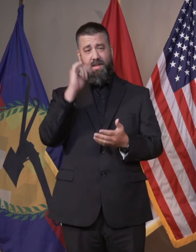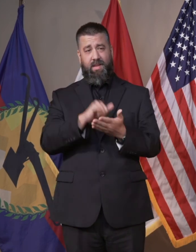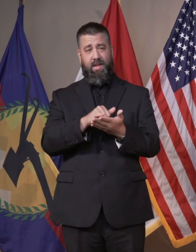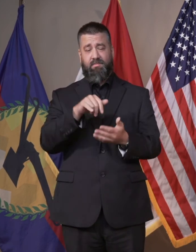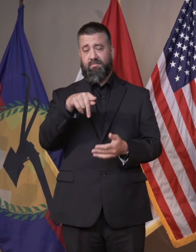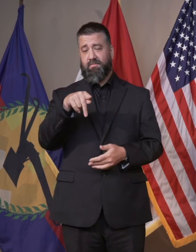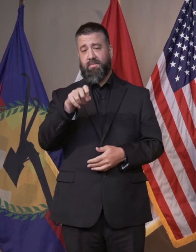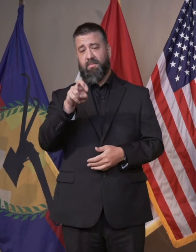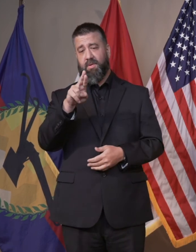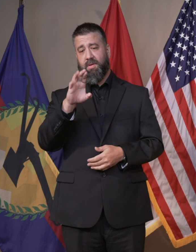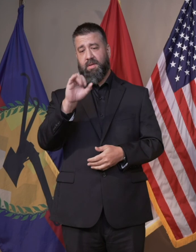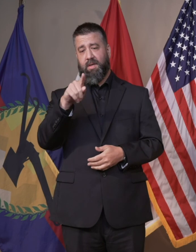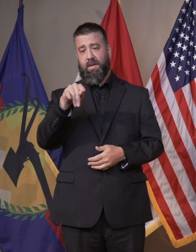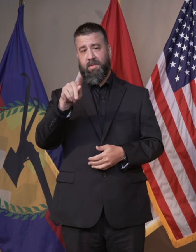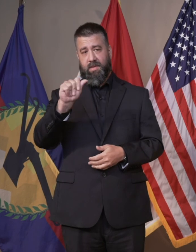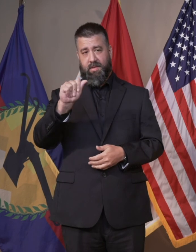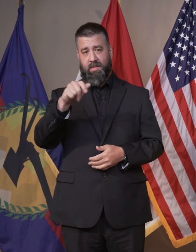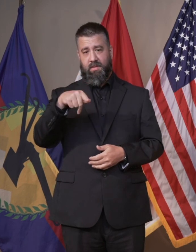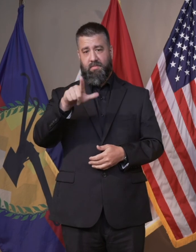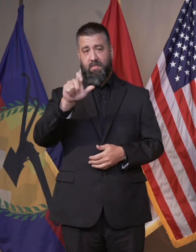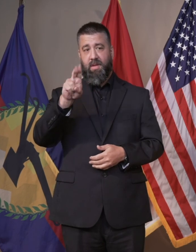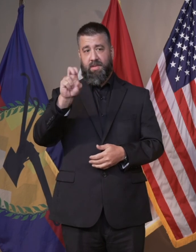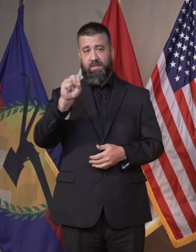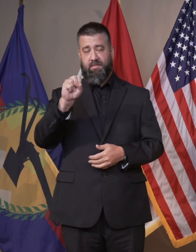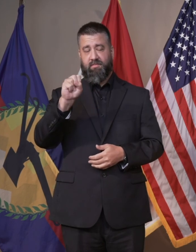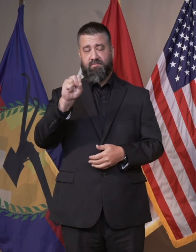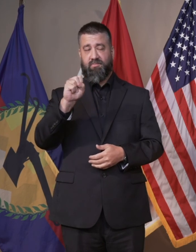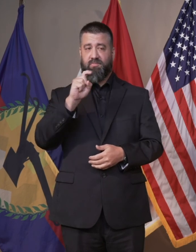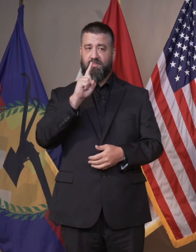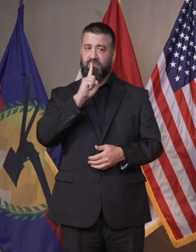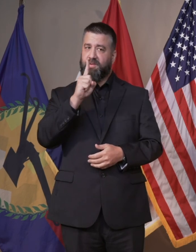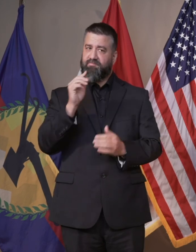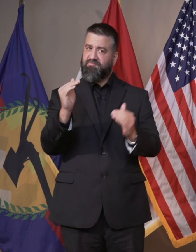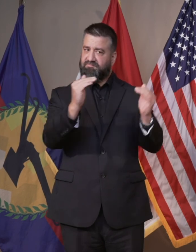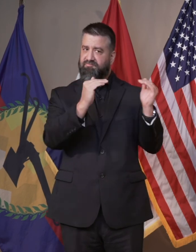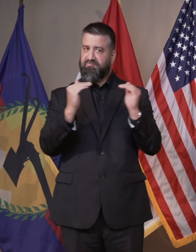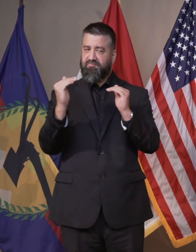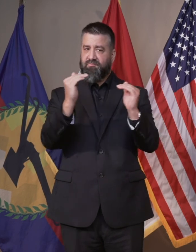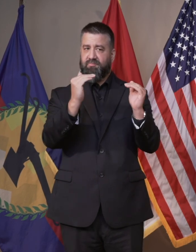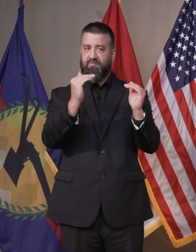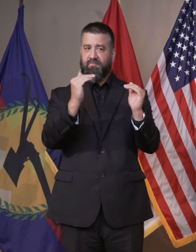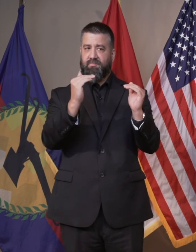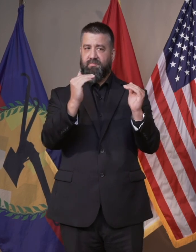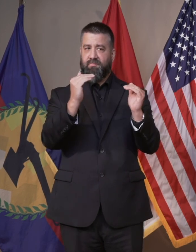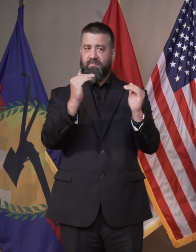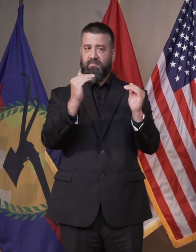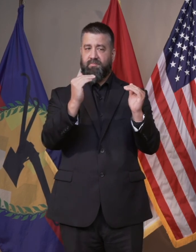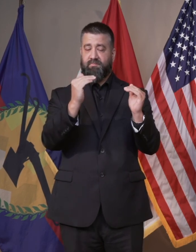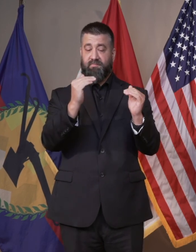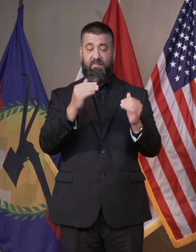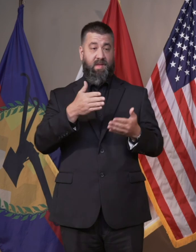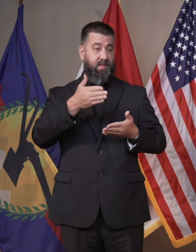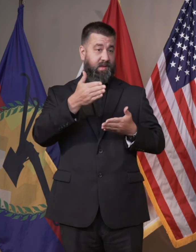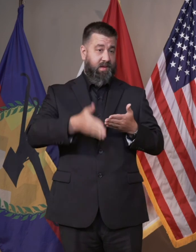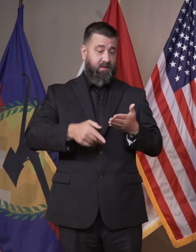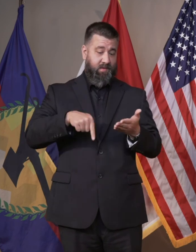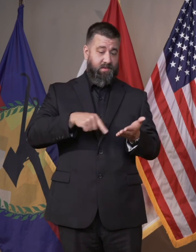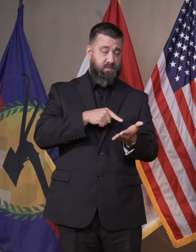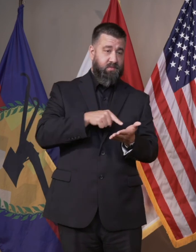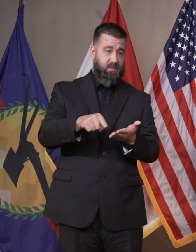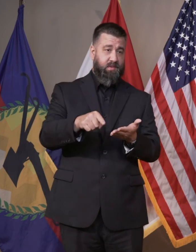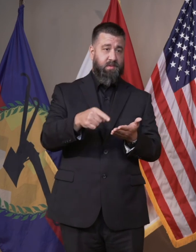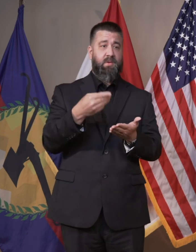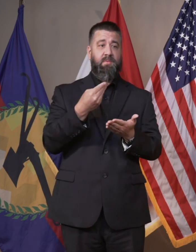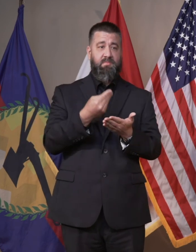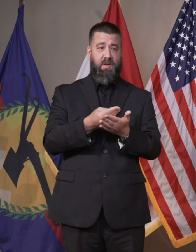is built on an equitable framework. We anticipate by the end of this week that money will begin flowing to